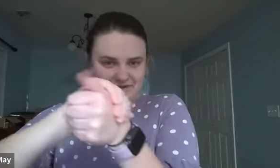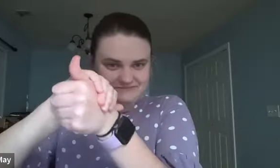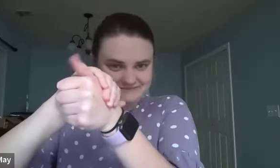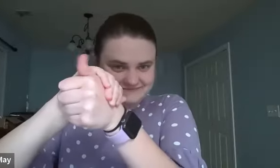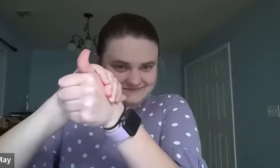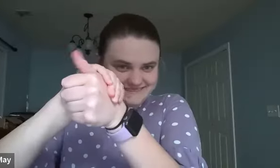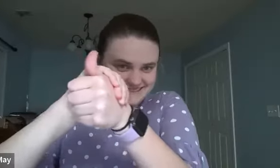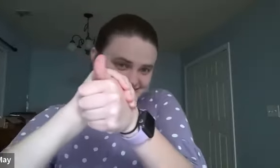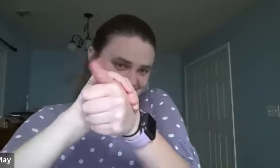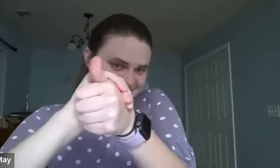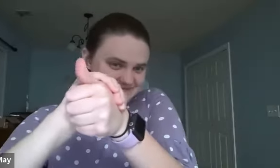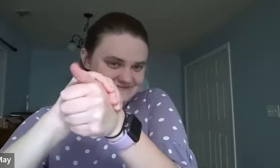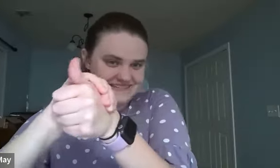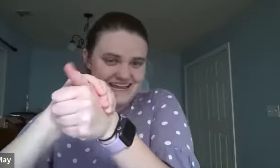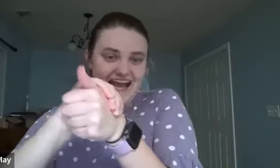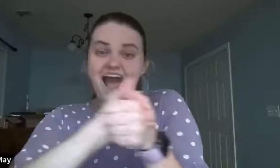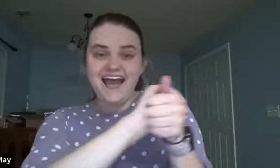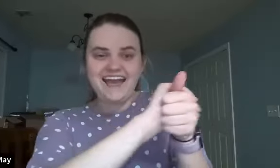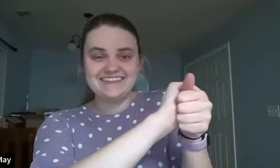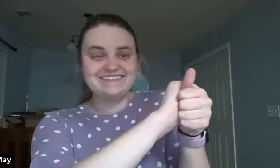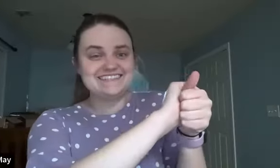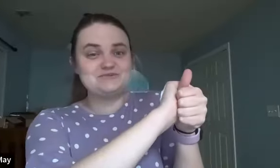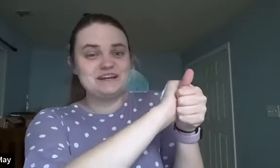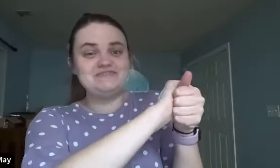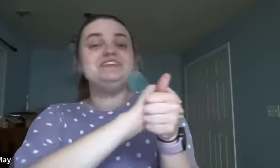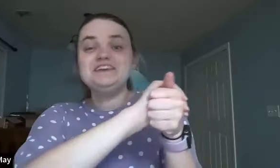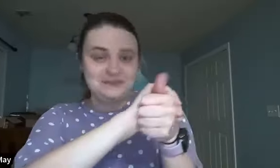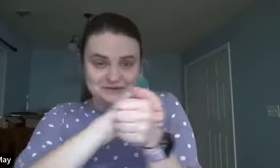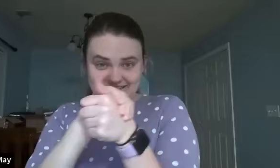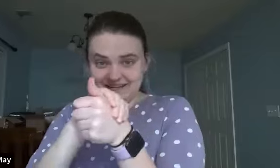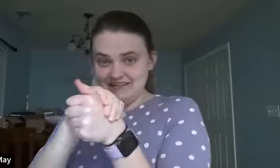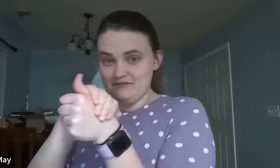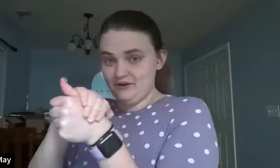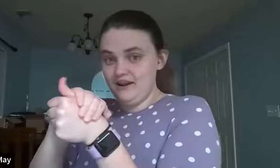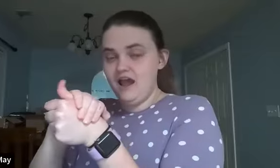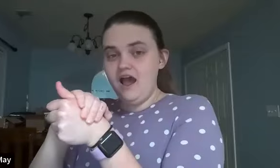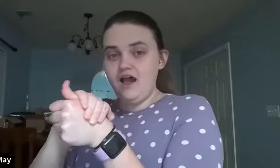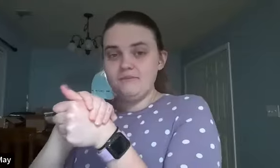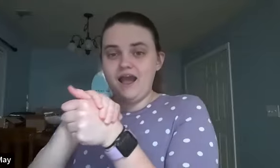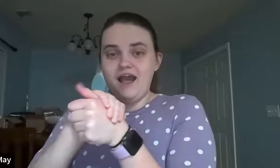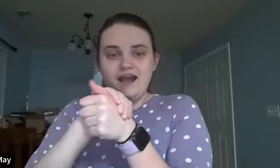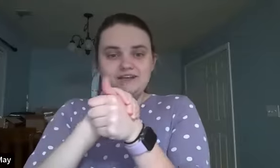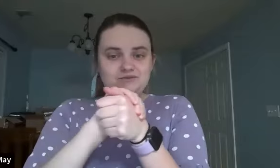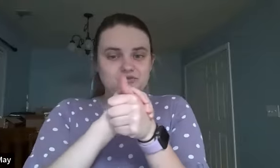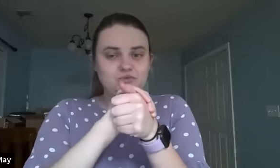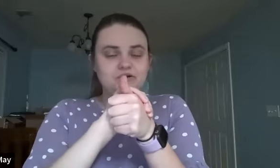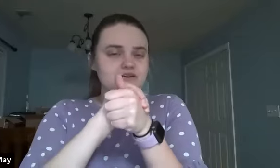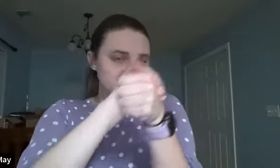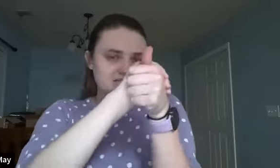thumb. Turtle. I think this is one of the cutest signs ever. I will consistently